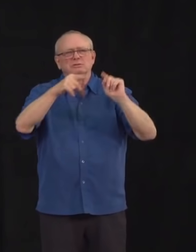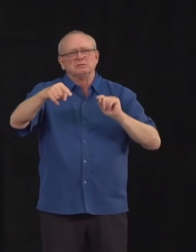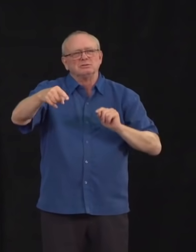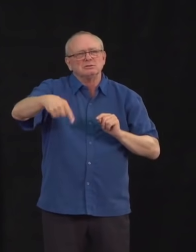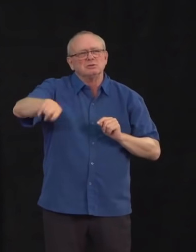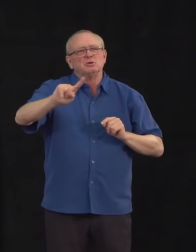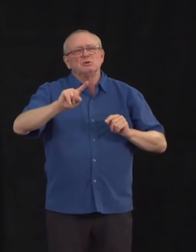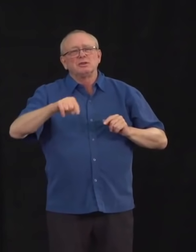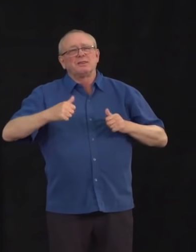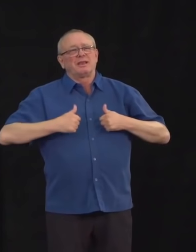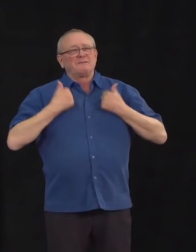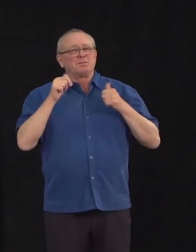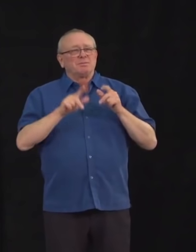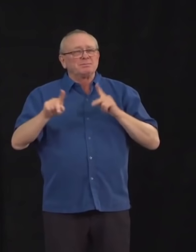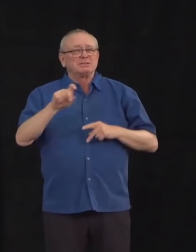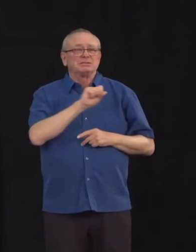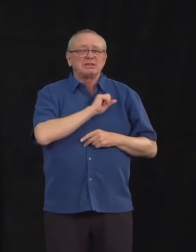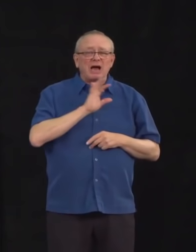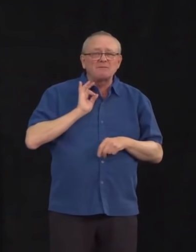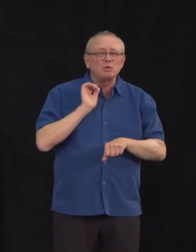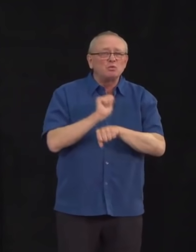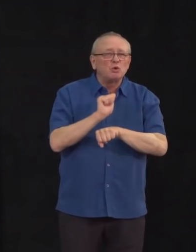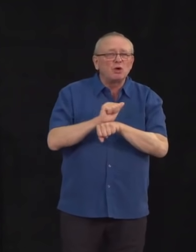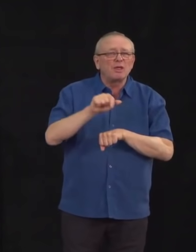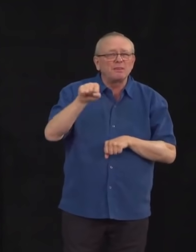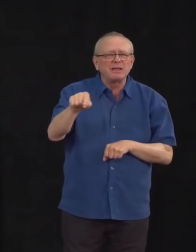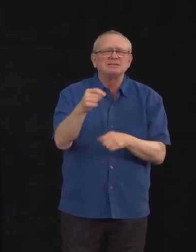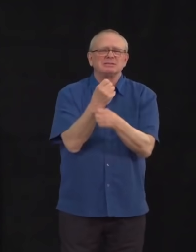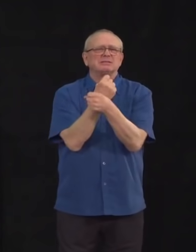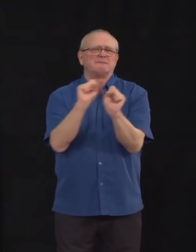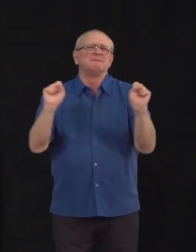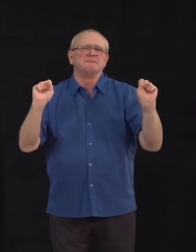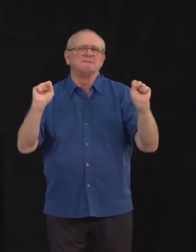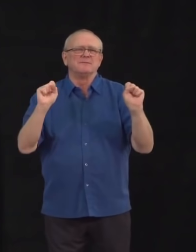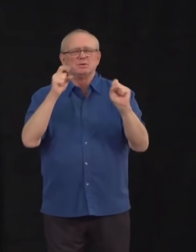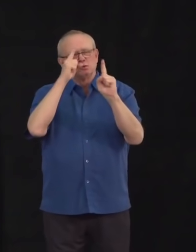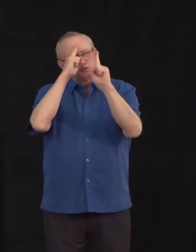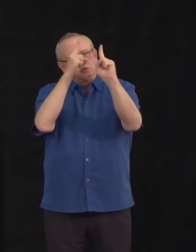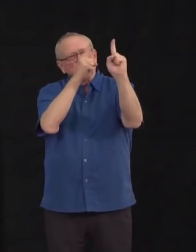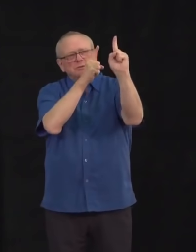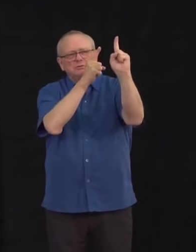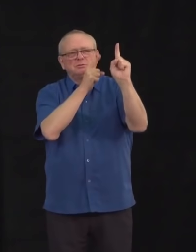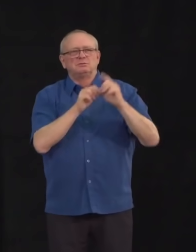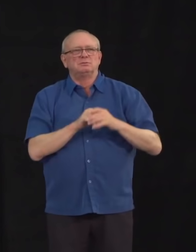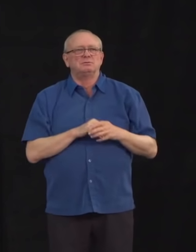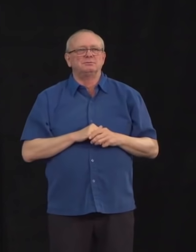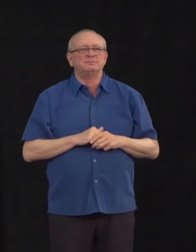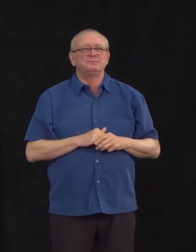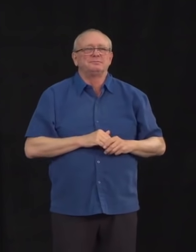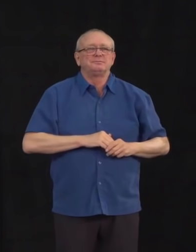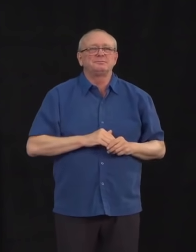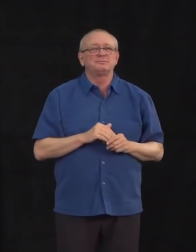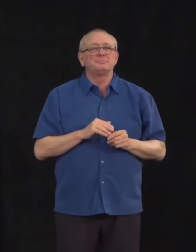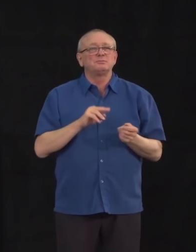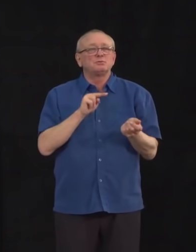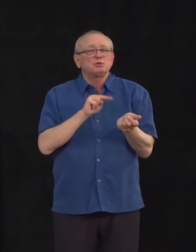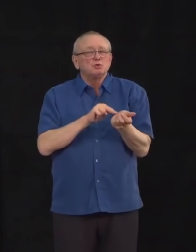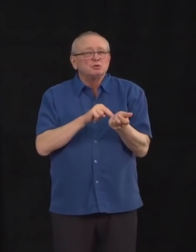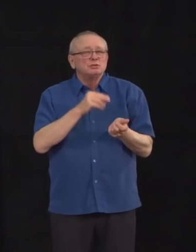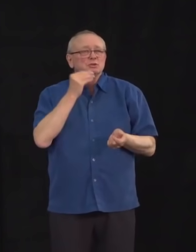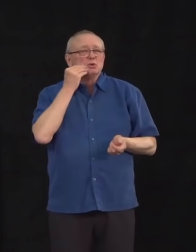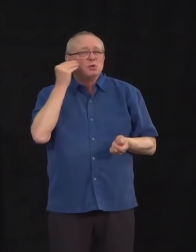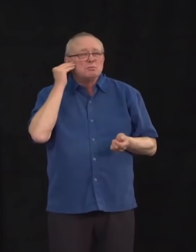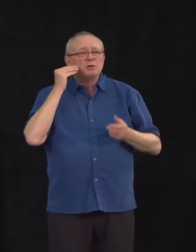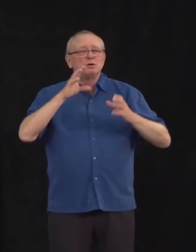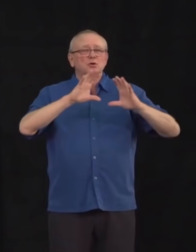safe. I would like to reiterate that continuing care facilities remain a priority, and we will continue to closely